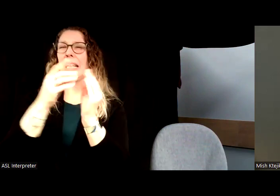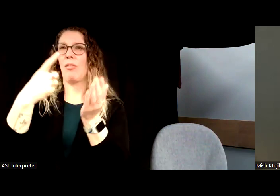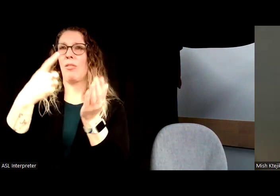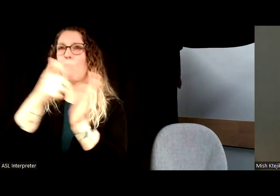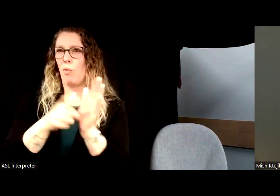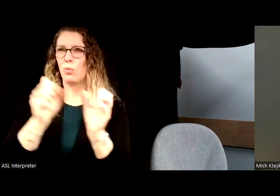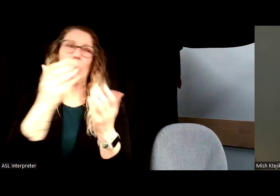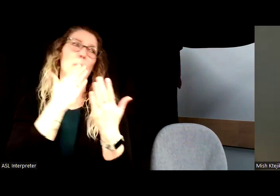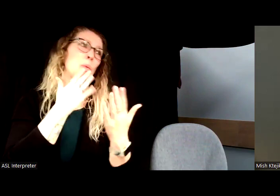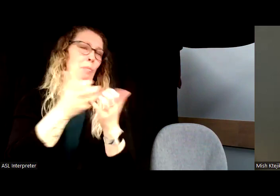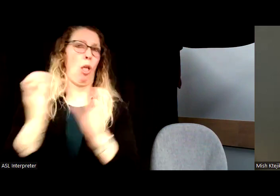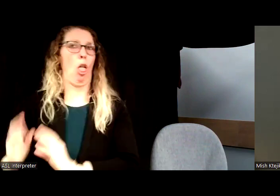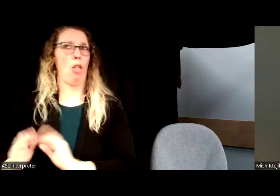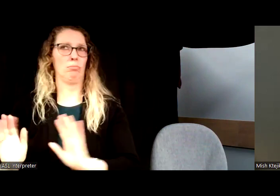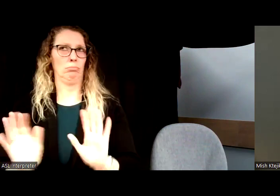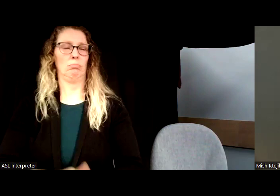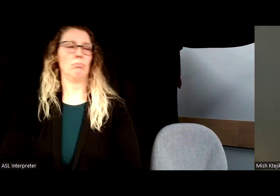much.